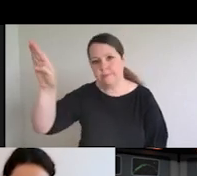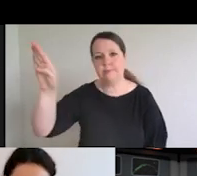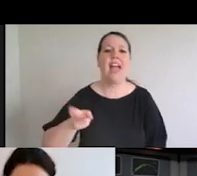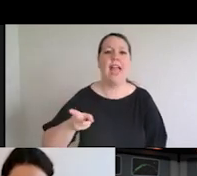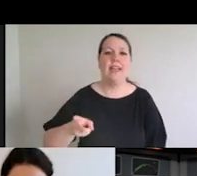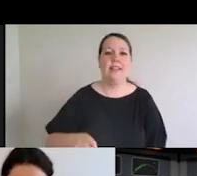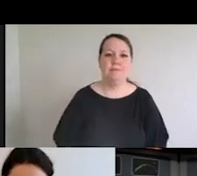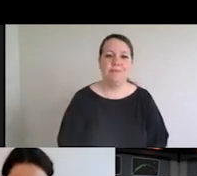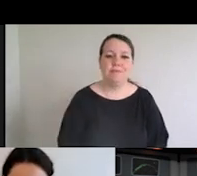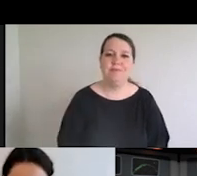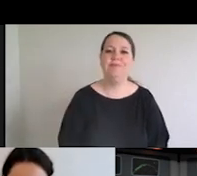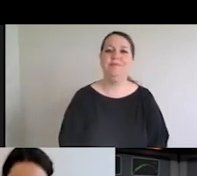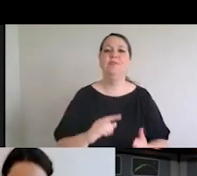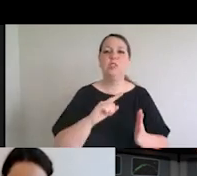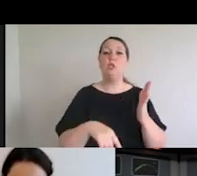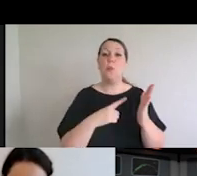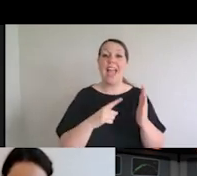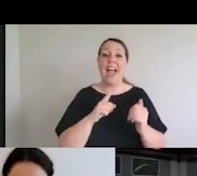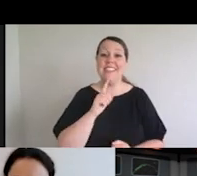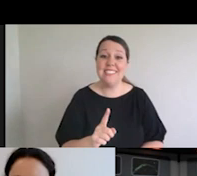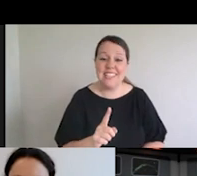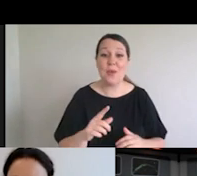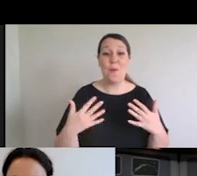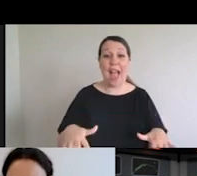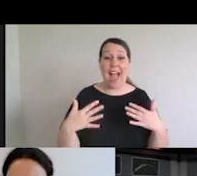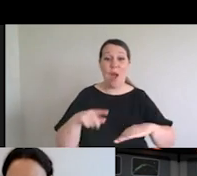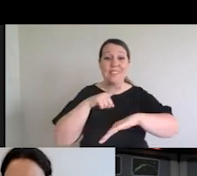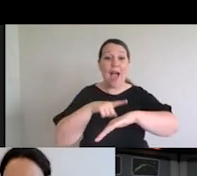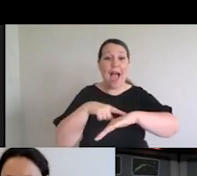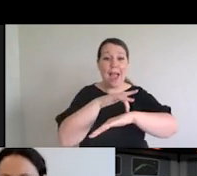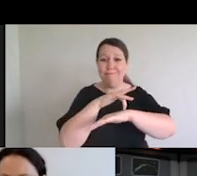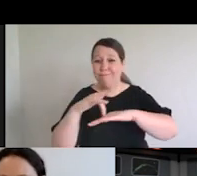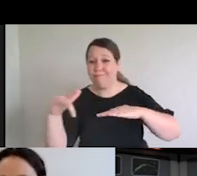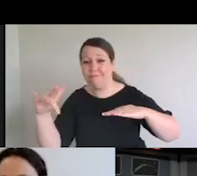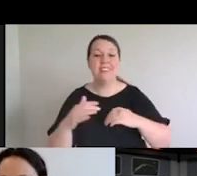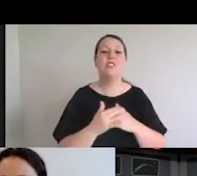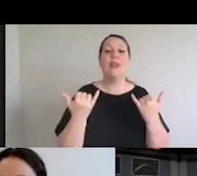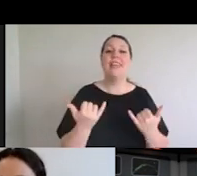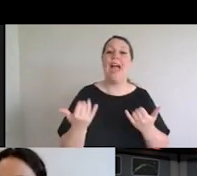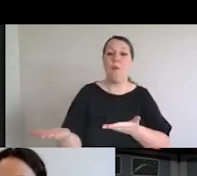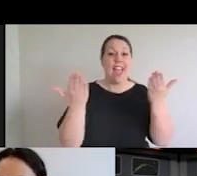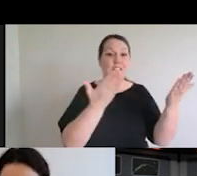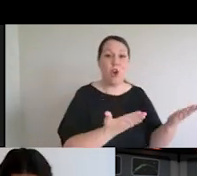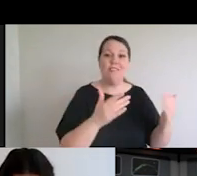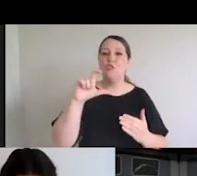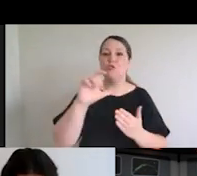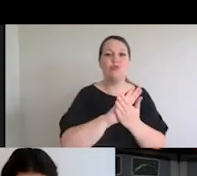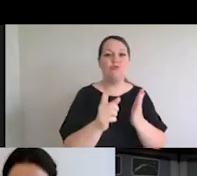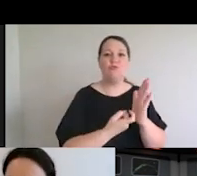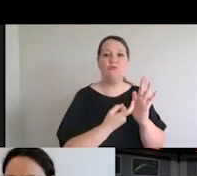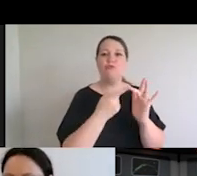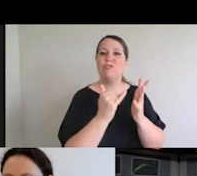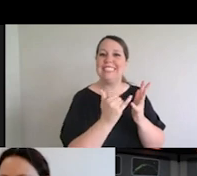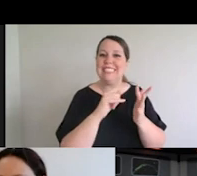of behind our time. So I will pass to Chrissy now to make her remarks.